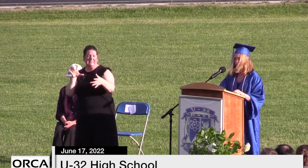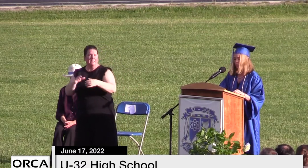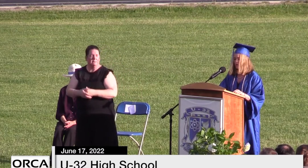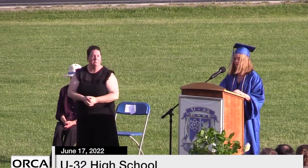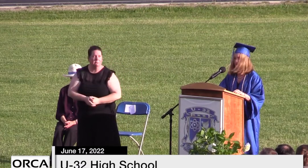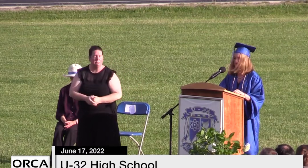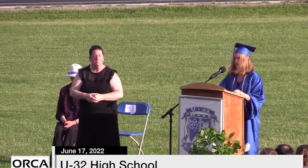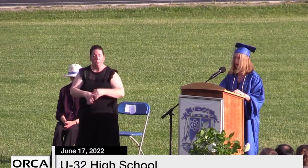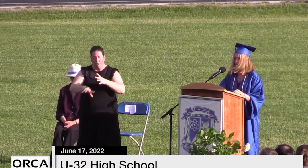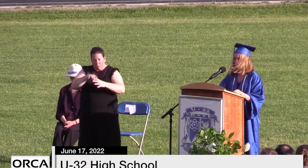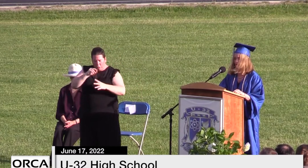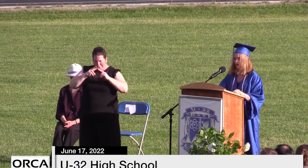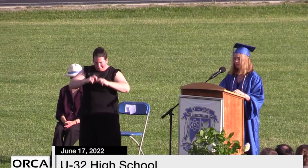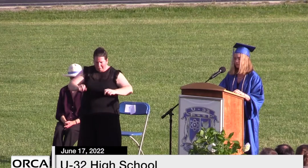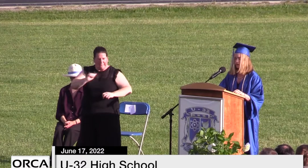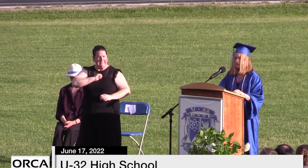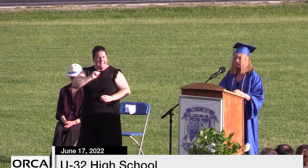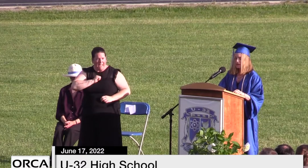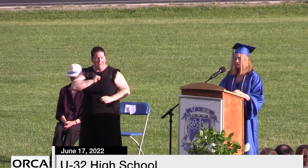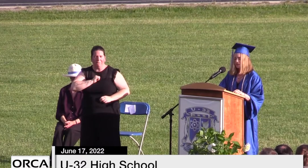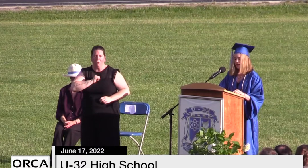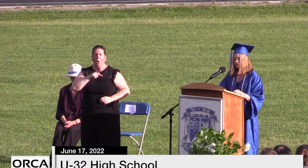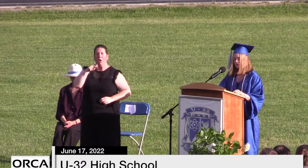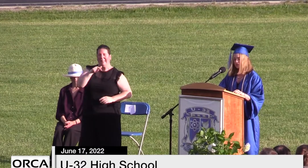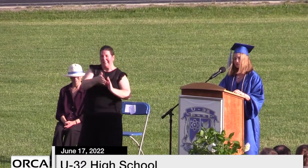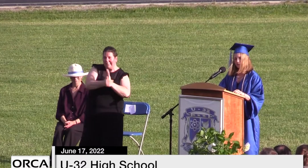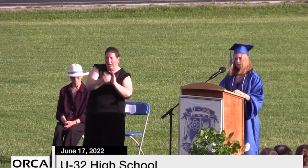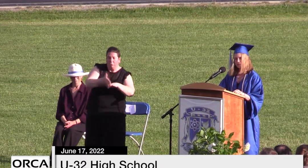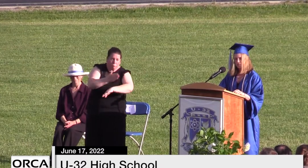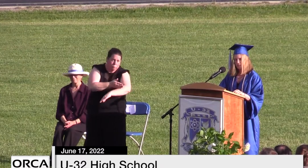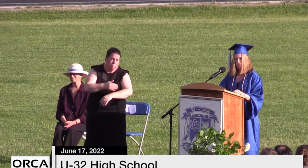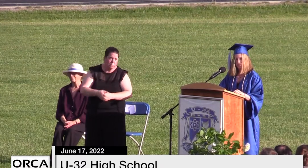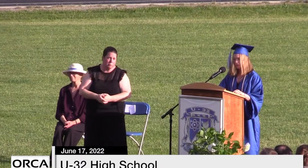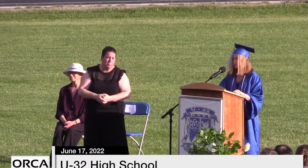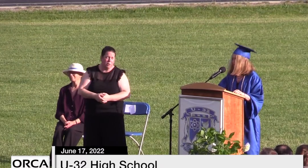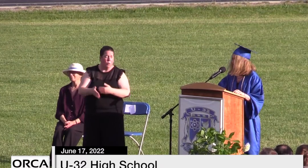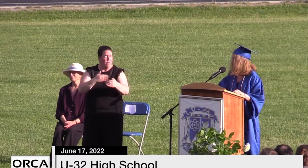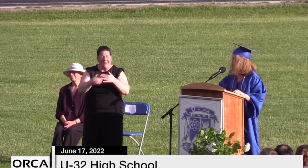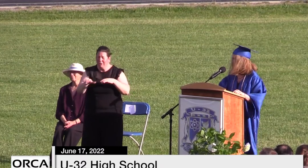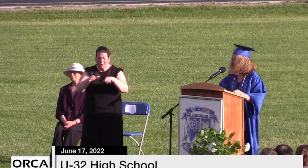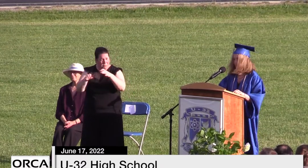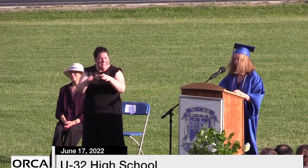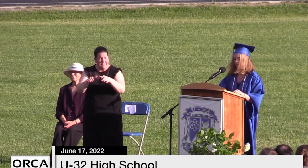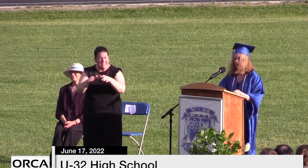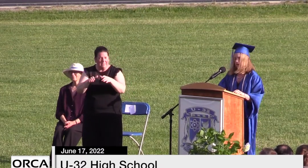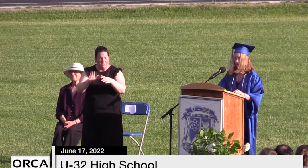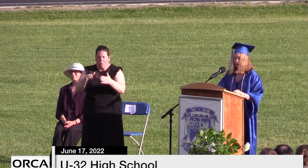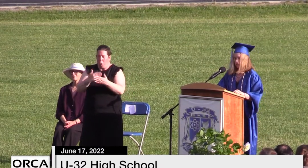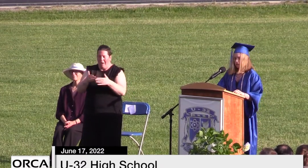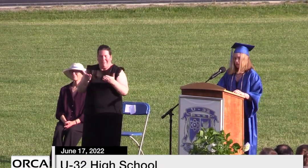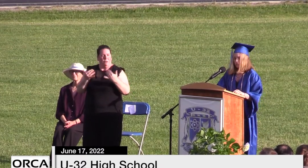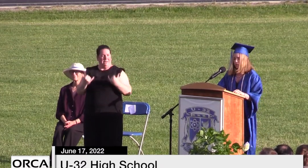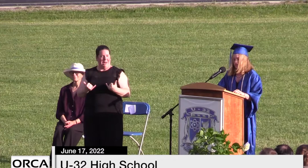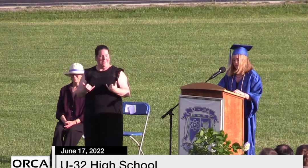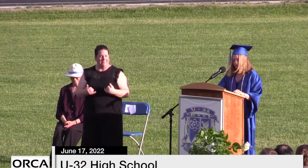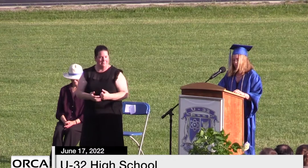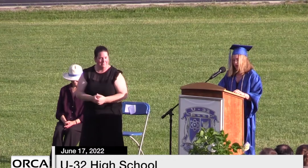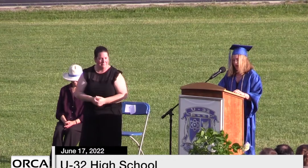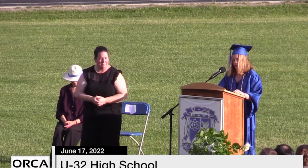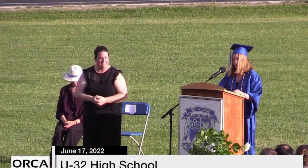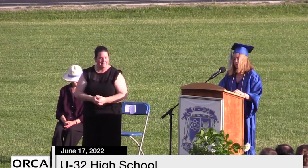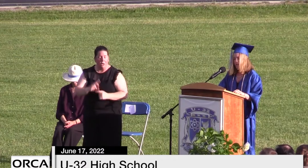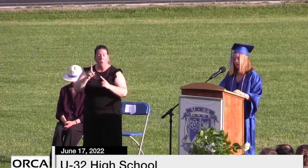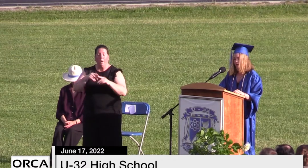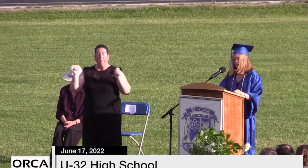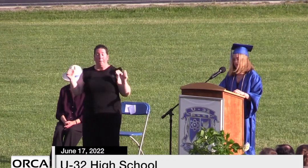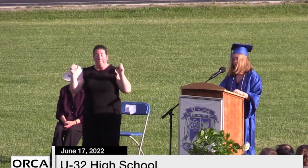taken the time to polish things you were already aware of. Each and everything you did was something that brought you here today. When we did come